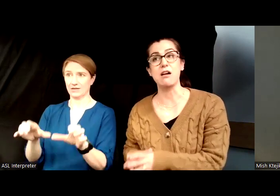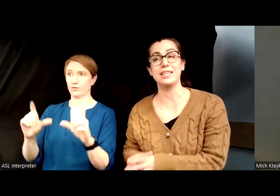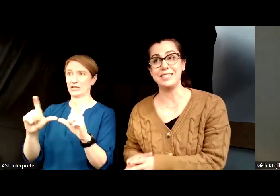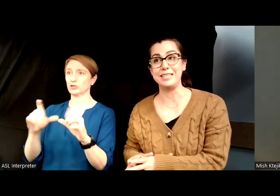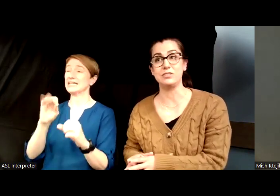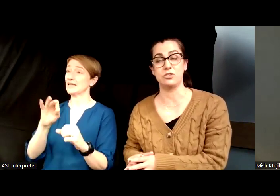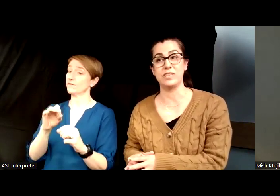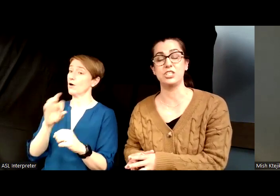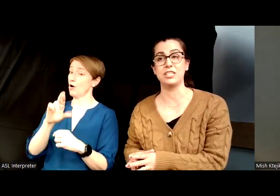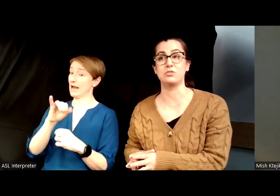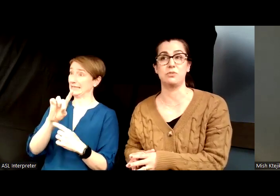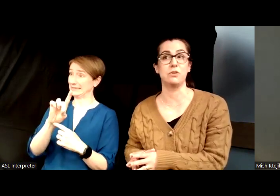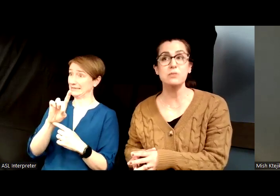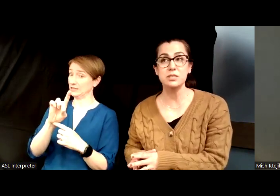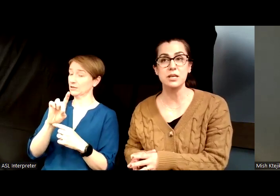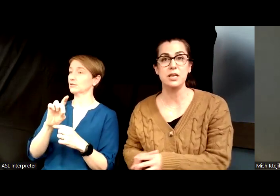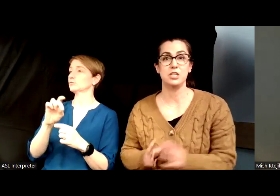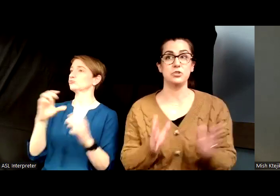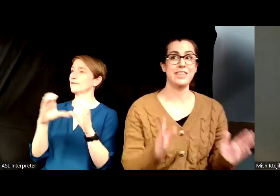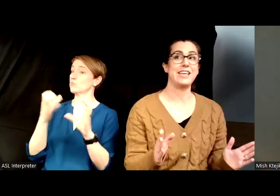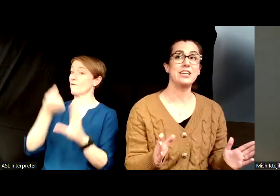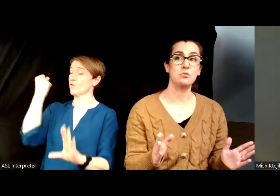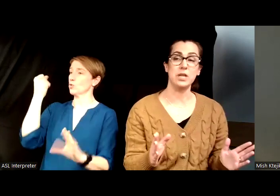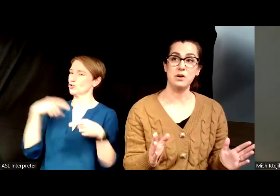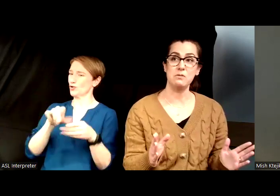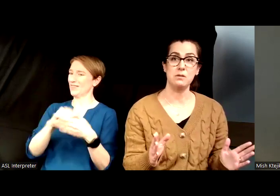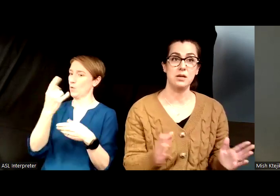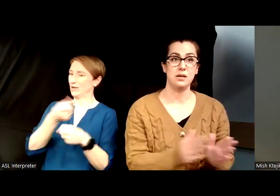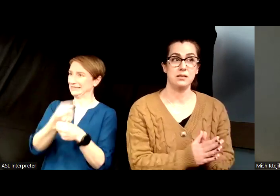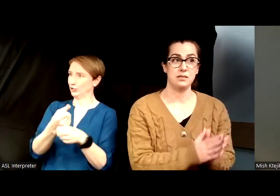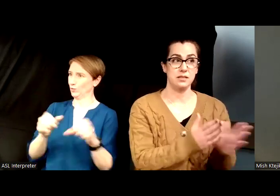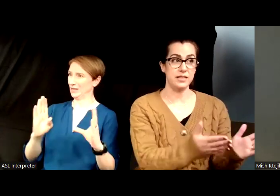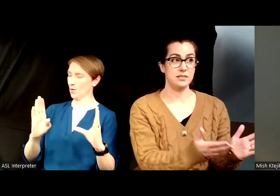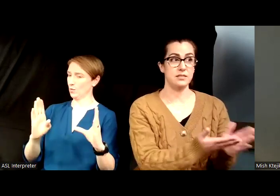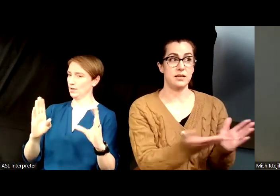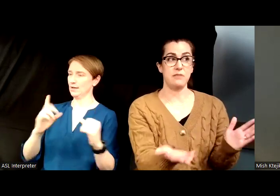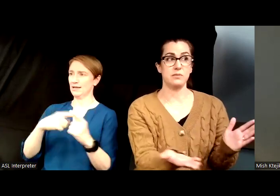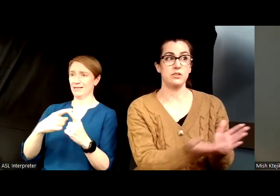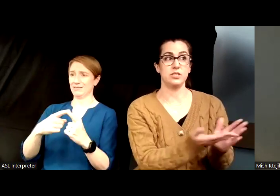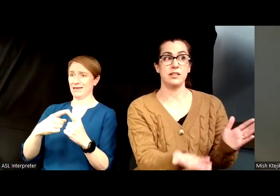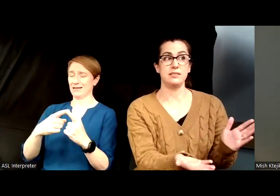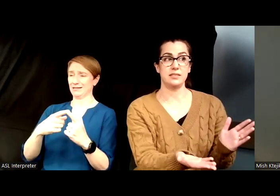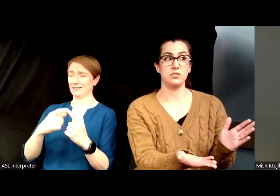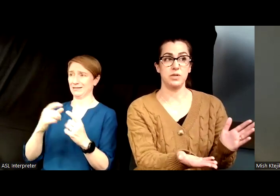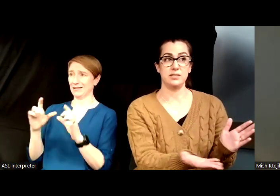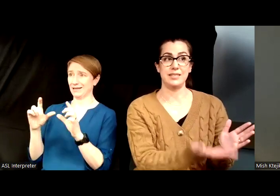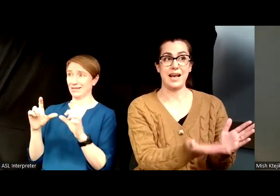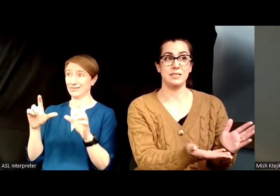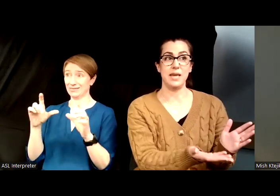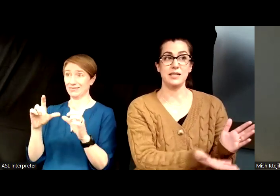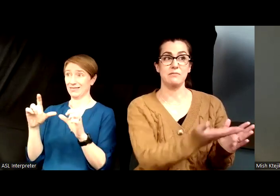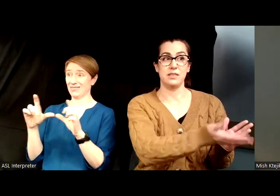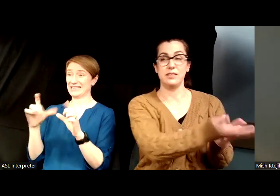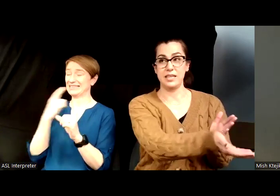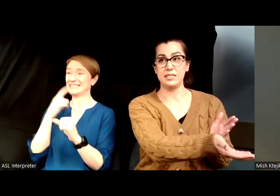their RID certification gets revoked during that year window, the license, I will understand the license as written since it has to